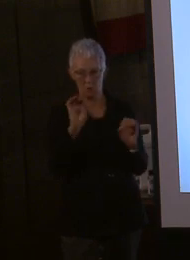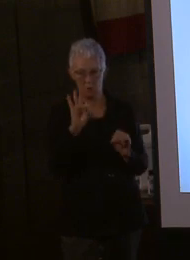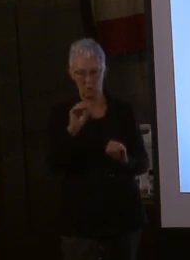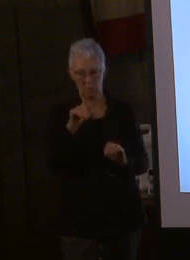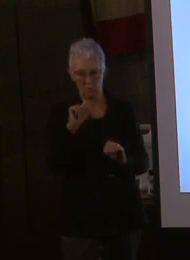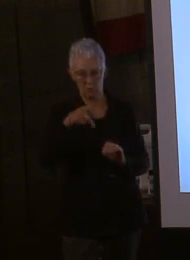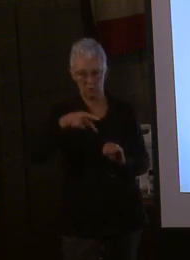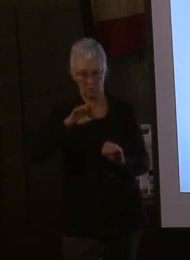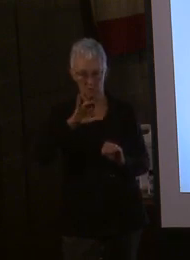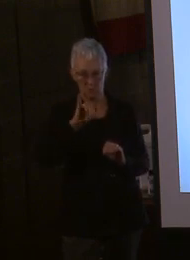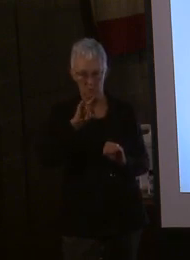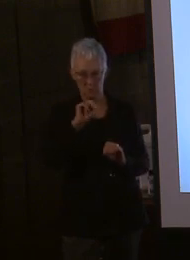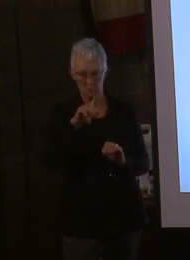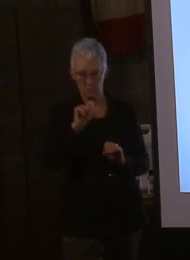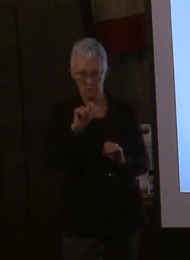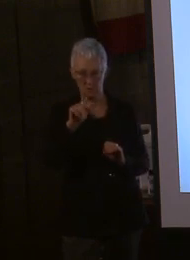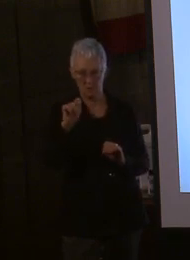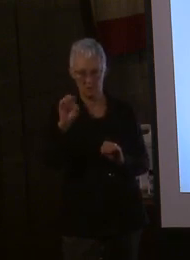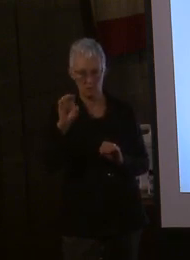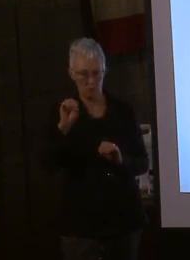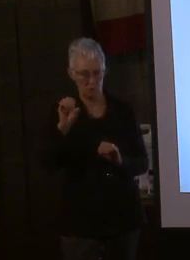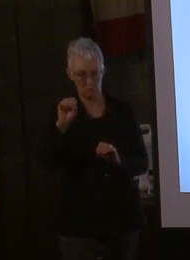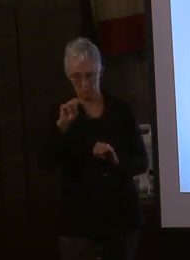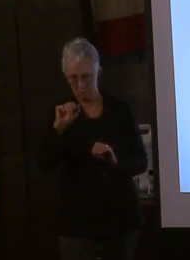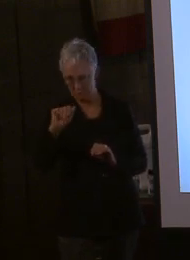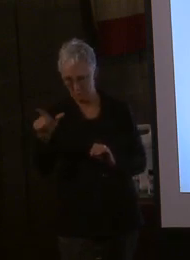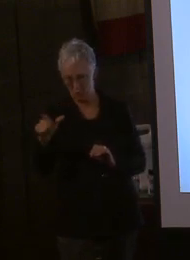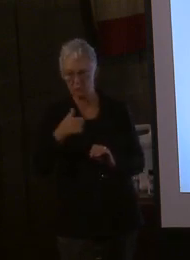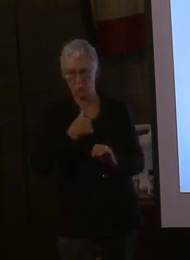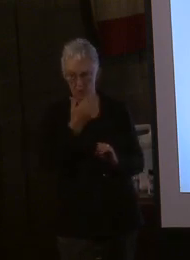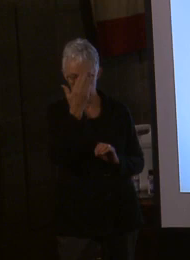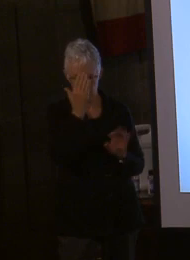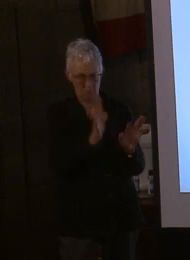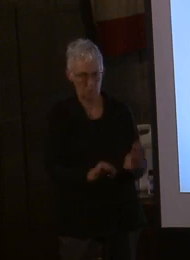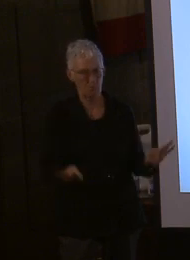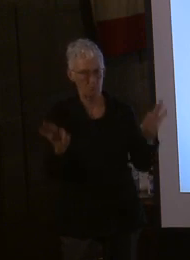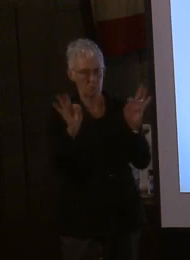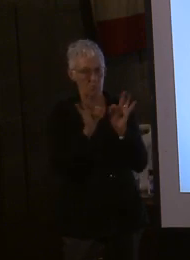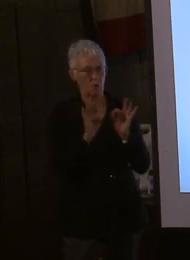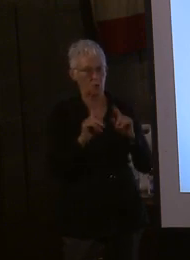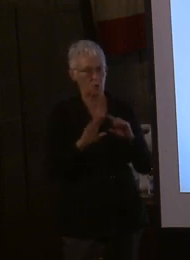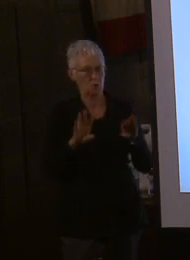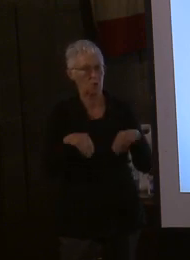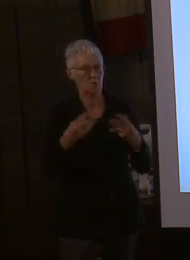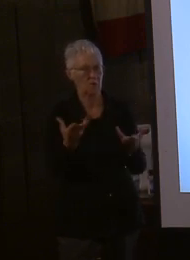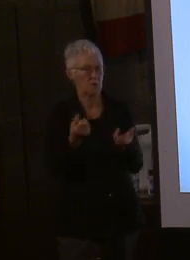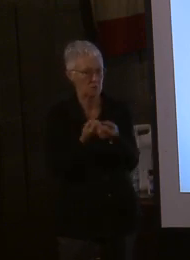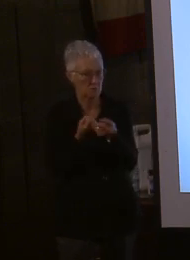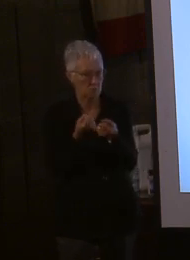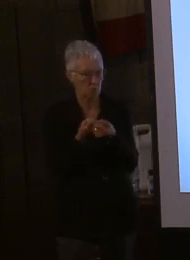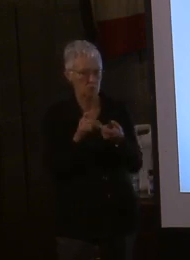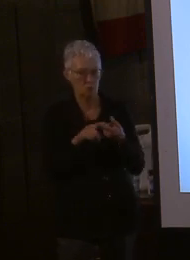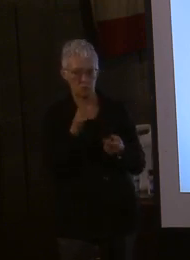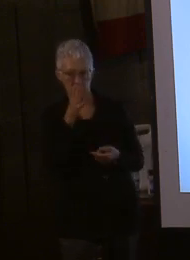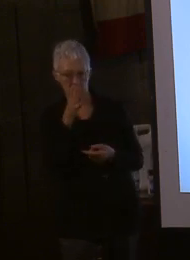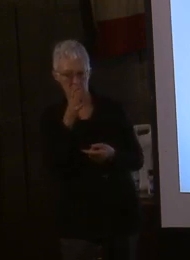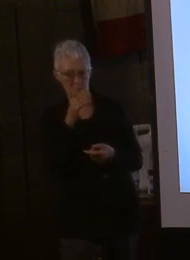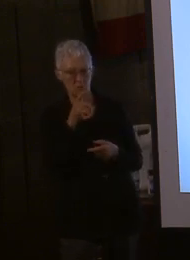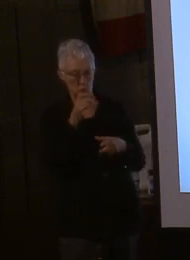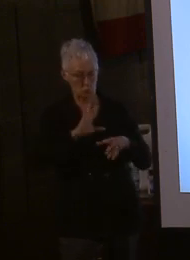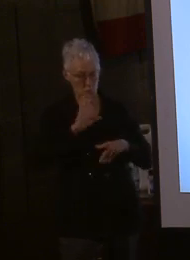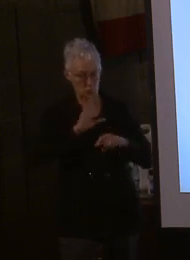the loss of a baby, and of the importance of providing comprehensive care to the bereaved. As a mother of the community of